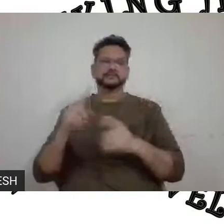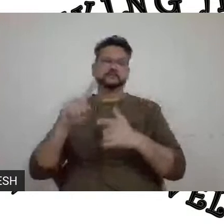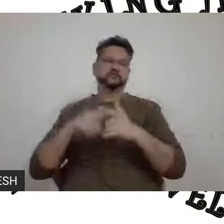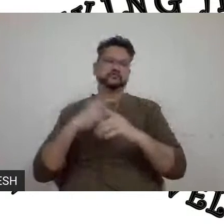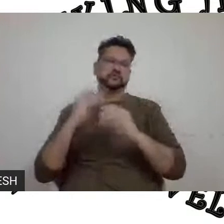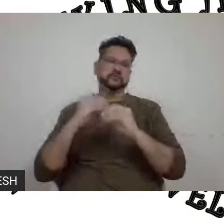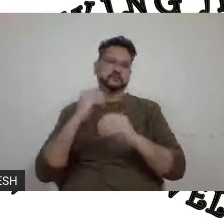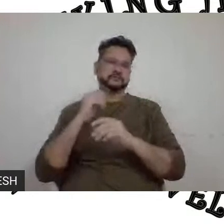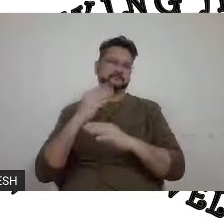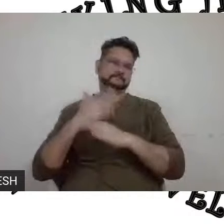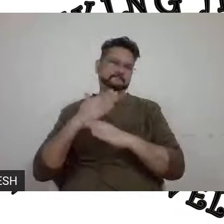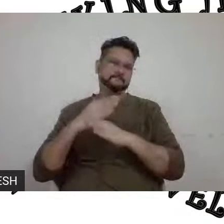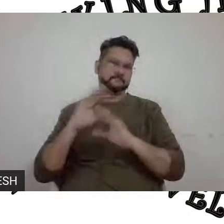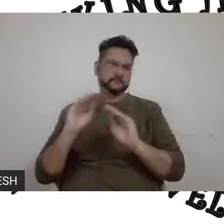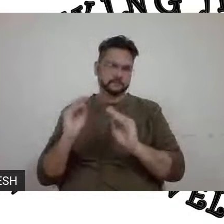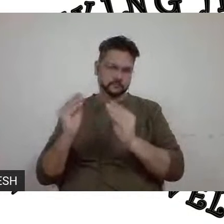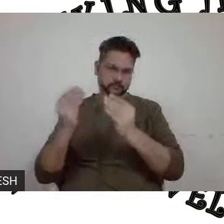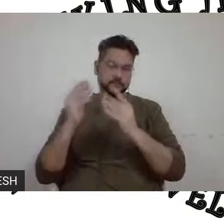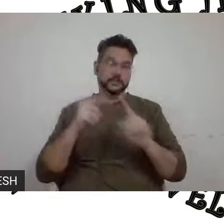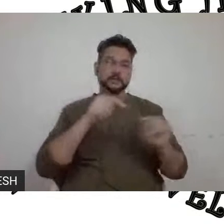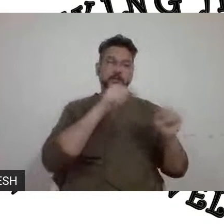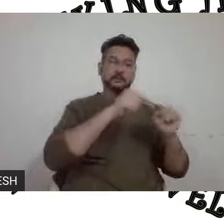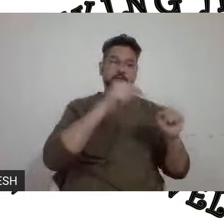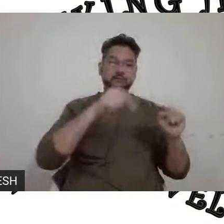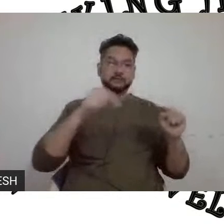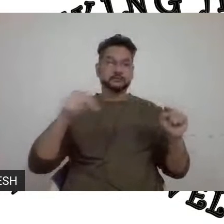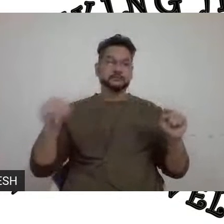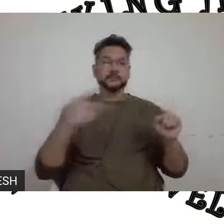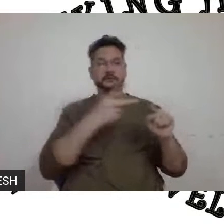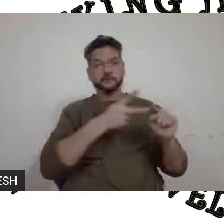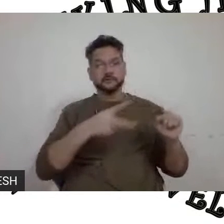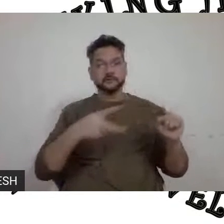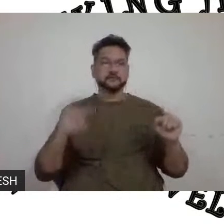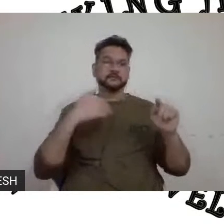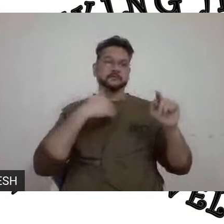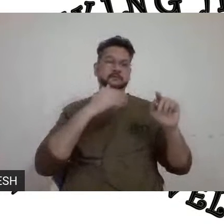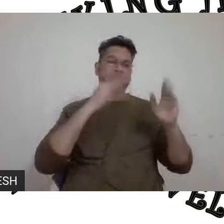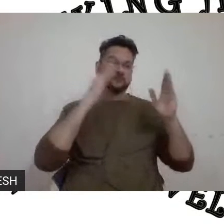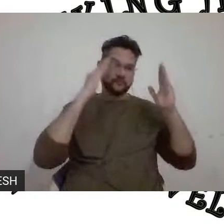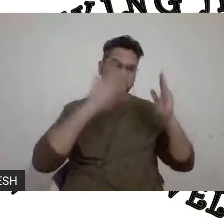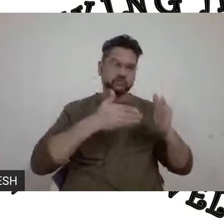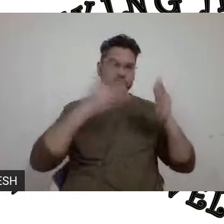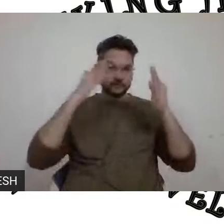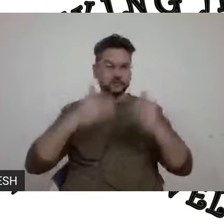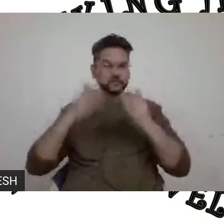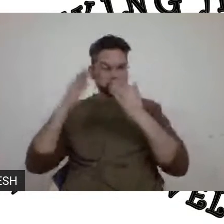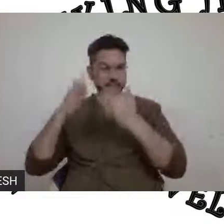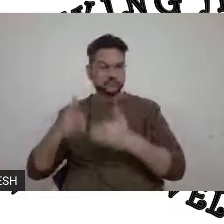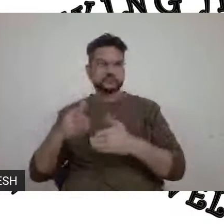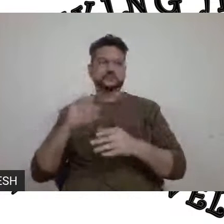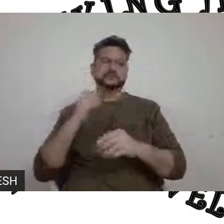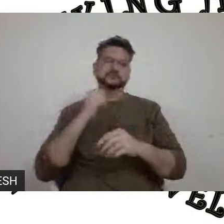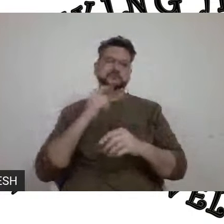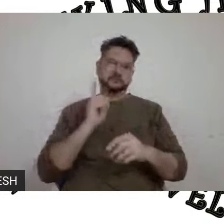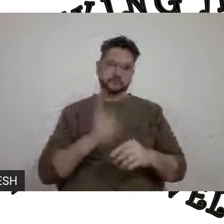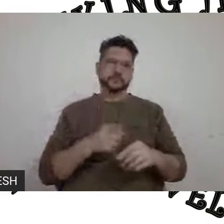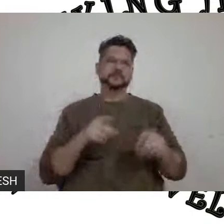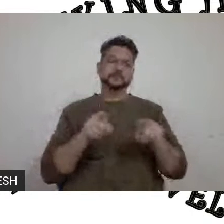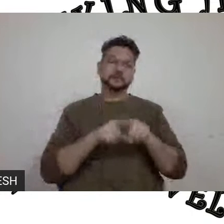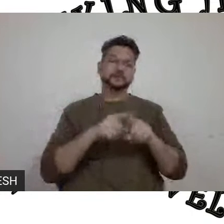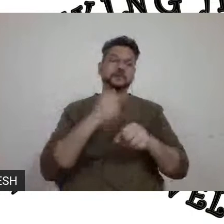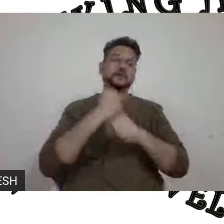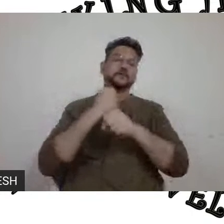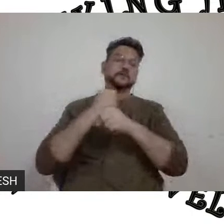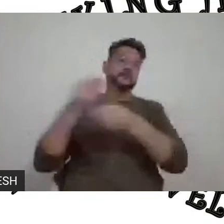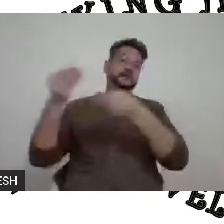to recognize all those factors while we also look at what are the avenues that the government sector provides to us. I think